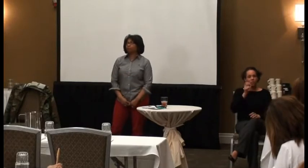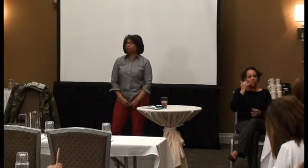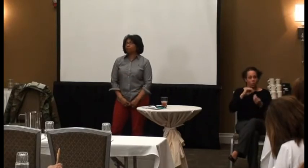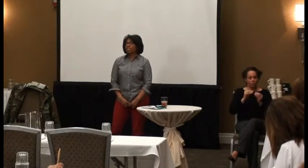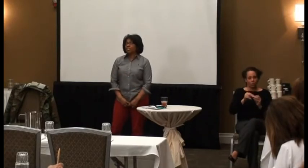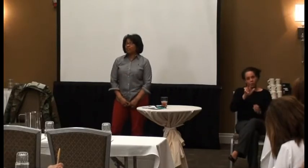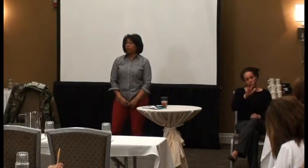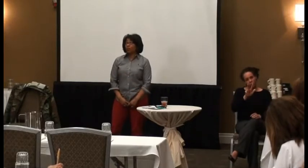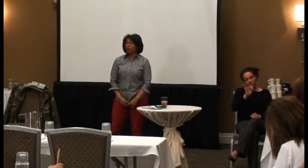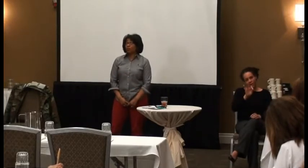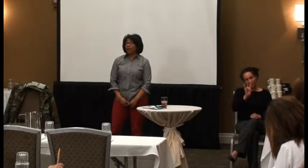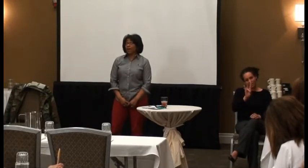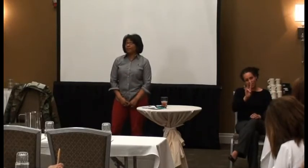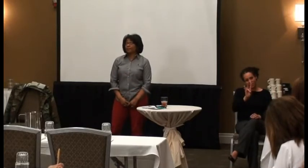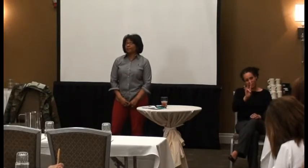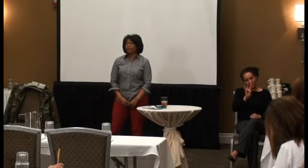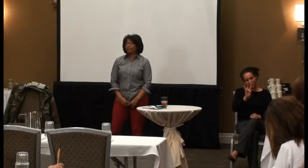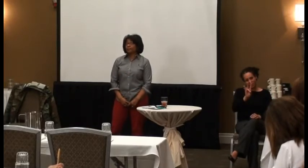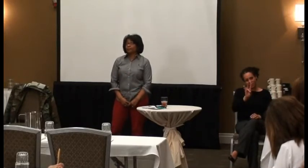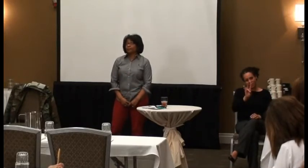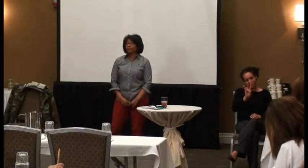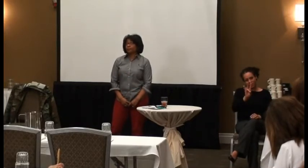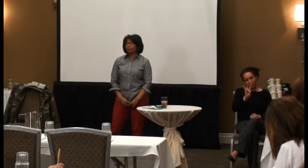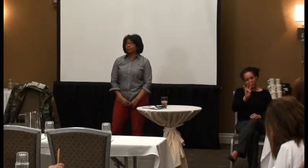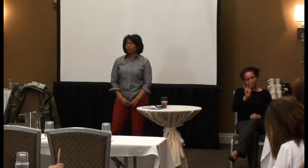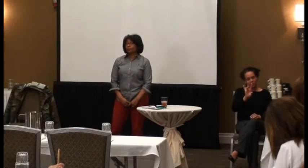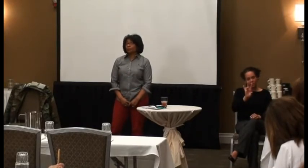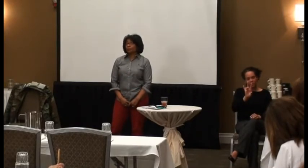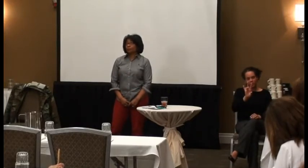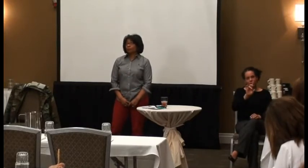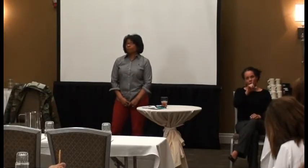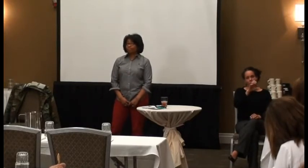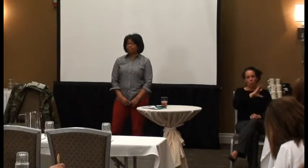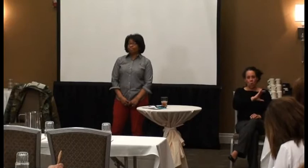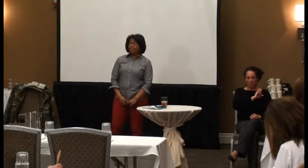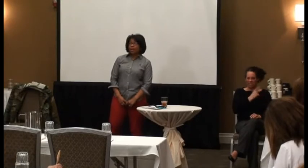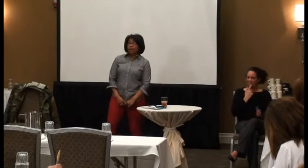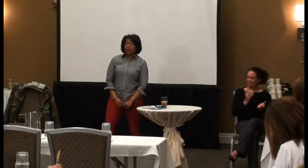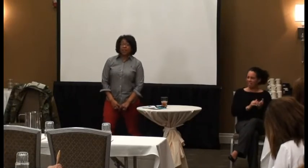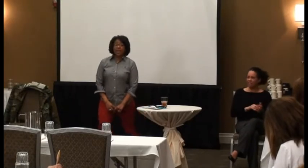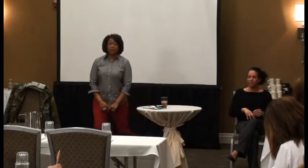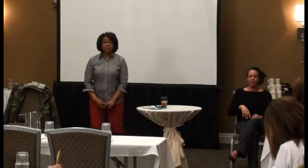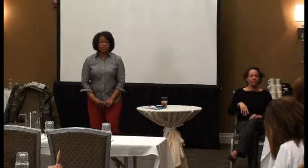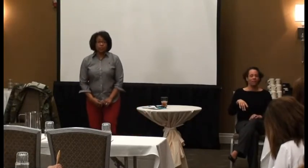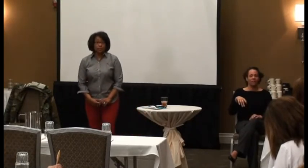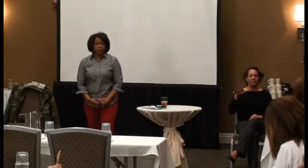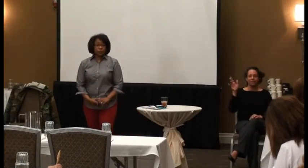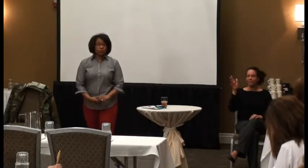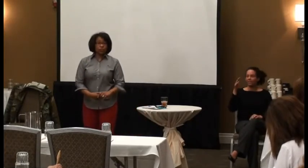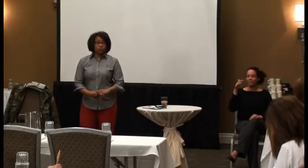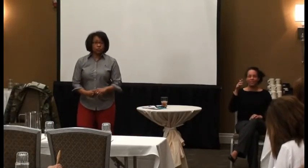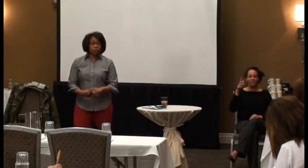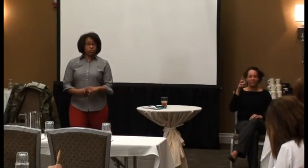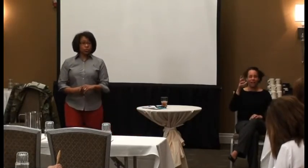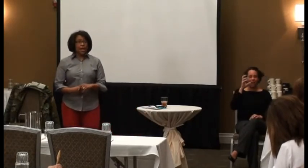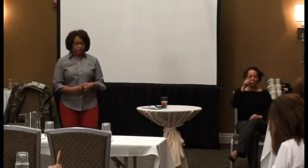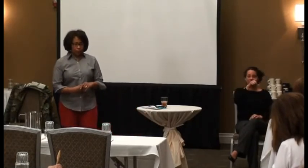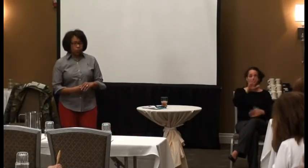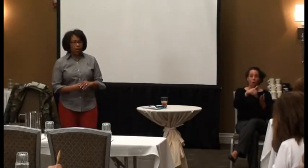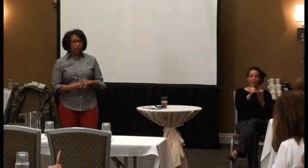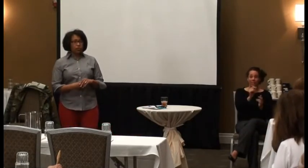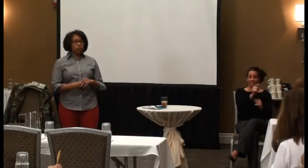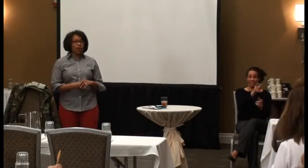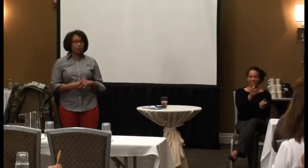Can you repeat that, please? The address? All of it?